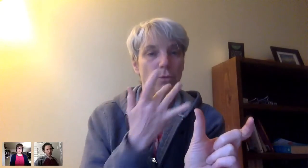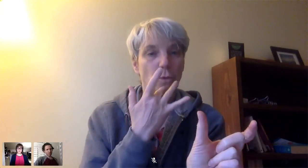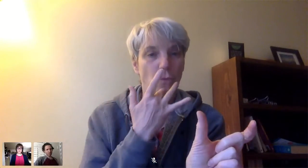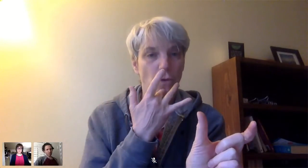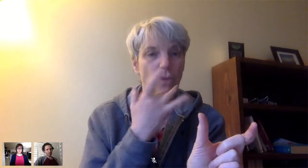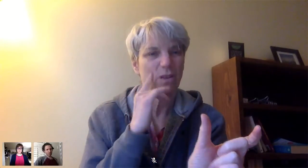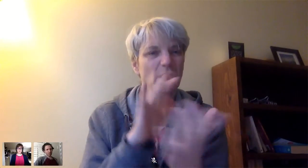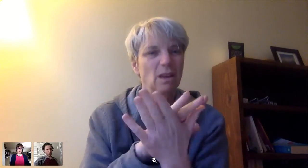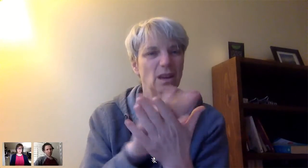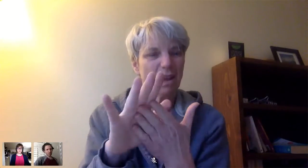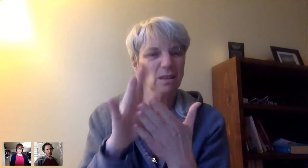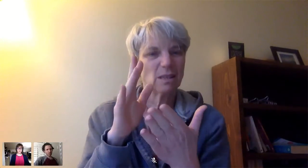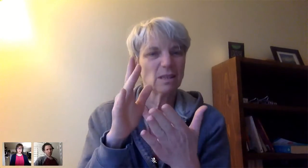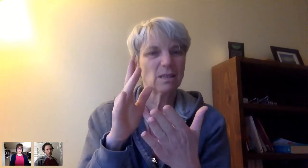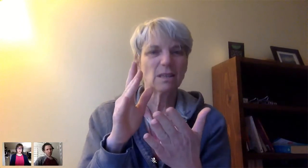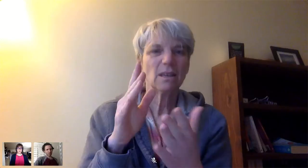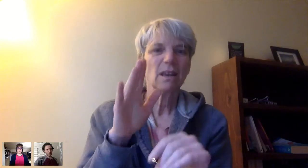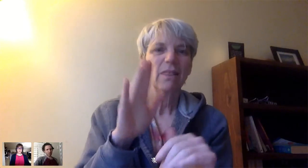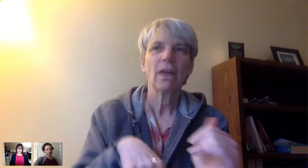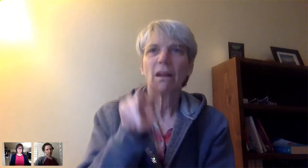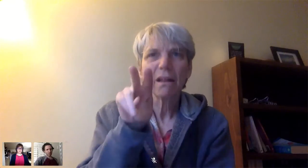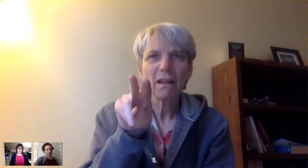for the speaker to be featured too. So